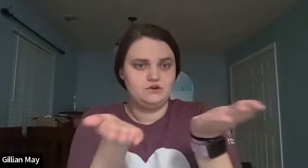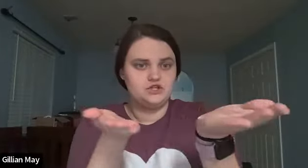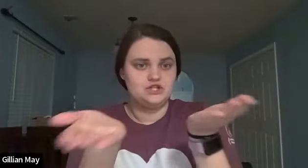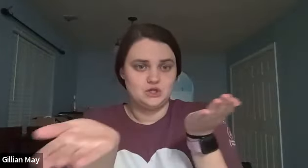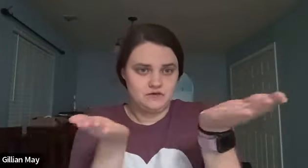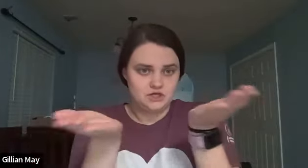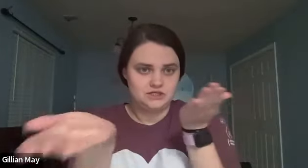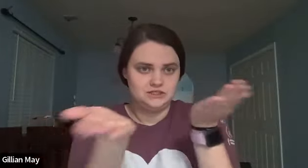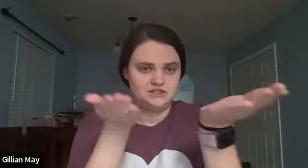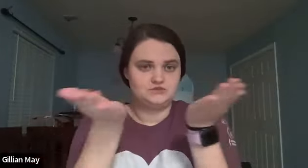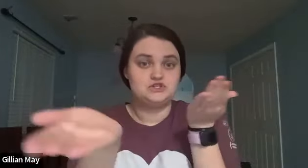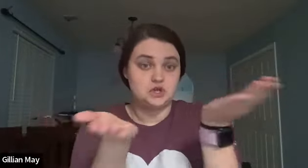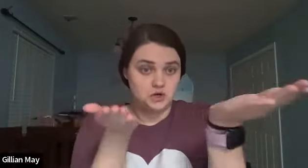forth. Server. So serve,